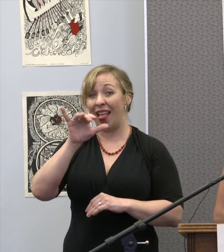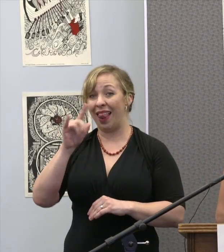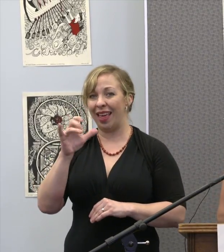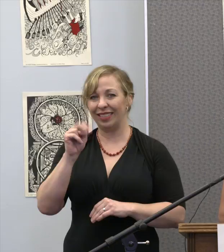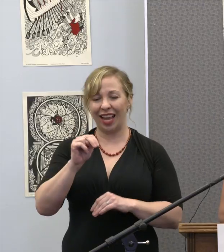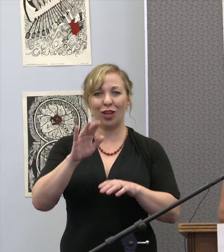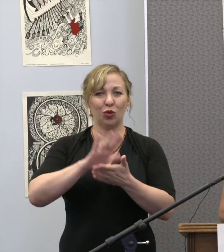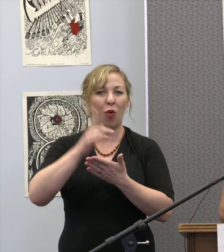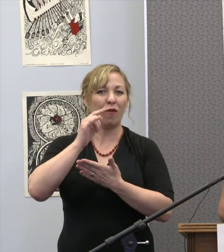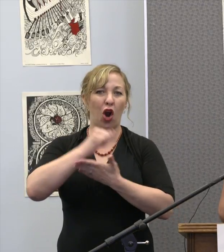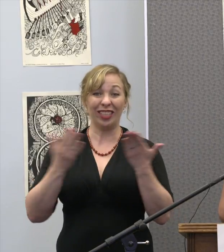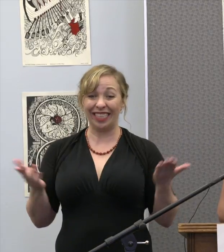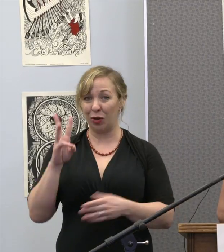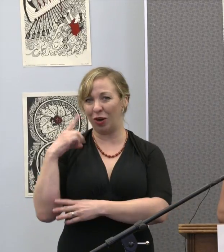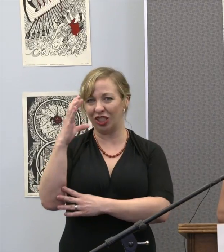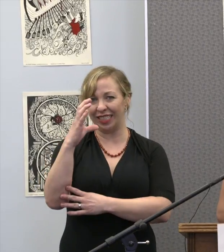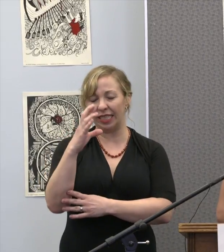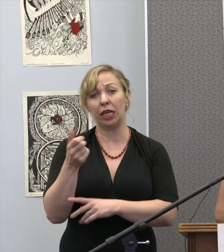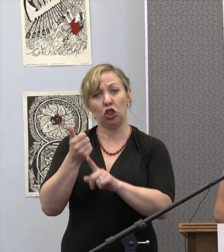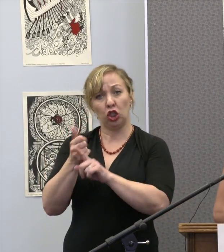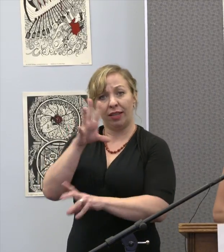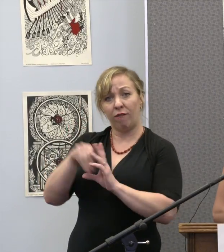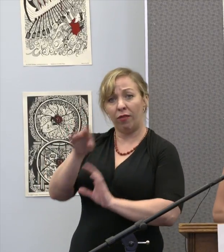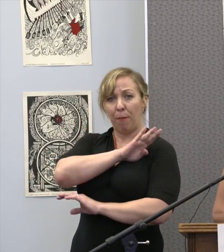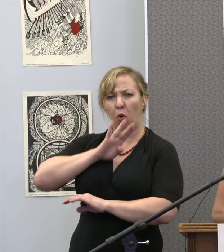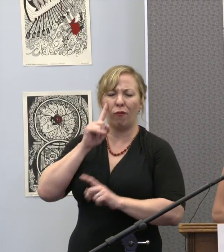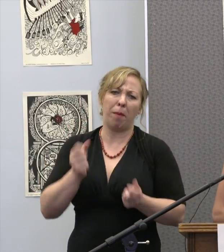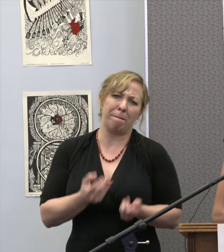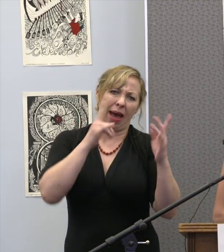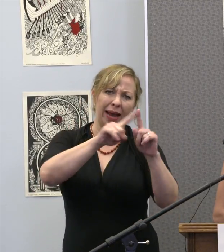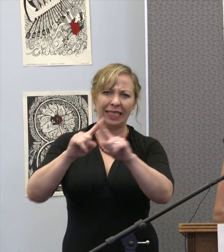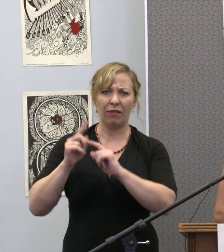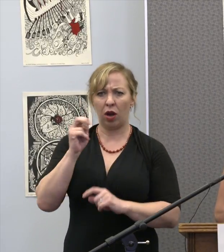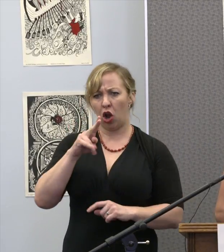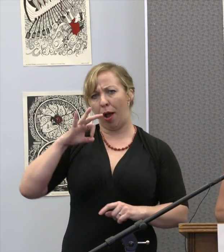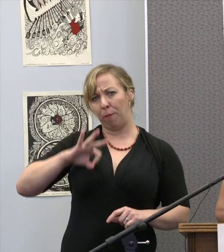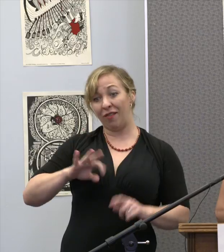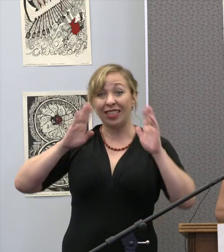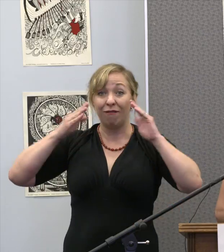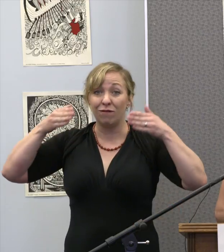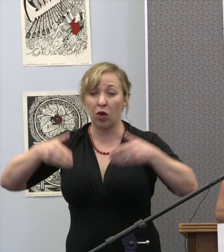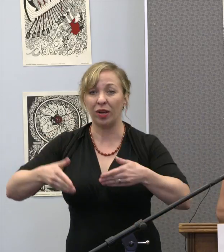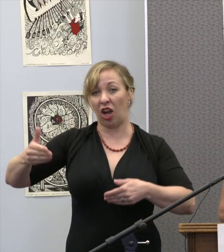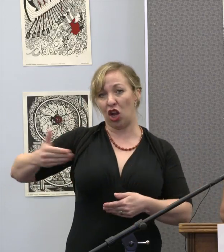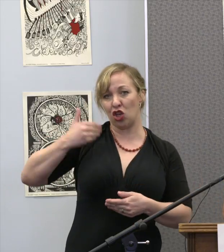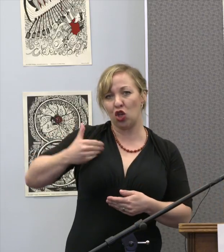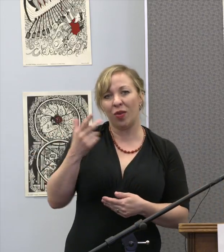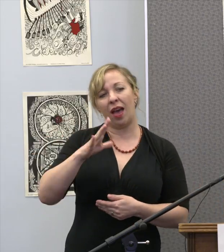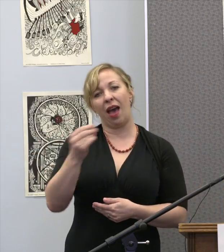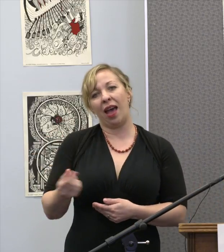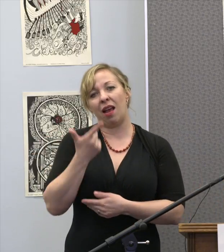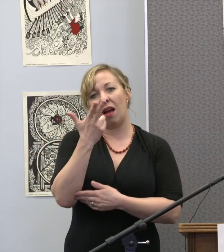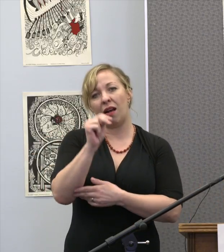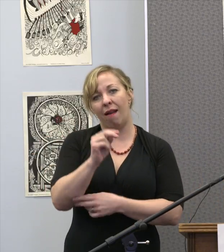DC. She sits on the board of a number of local nonprofits focused on youth and gun violence, and is also